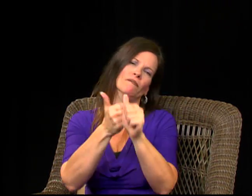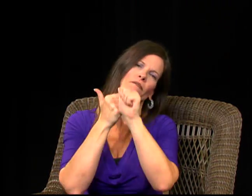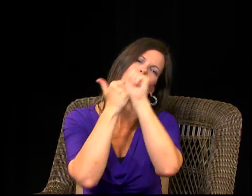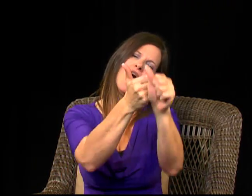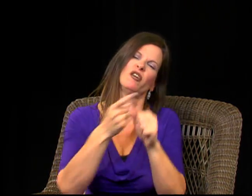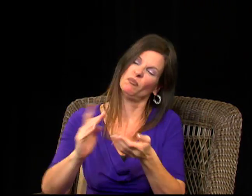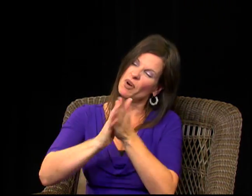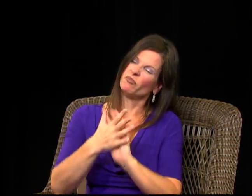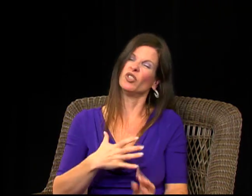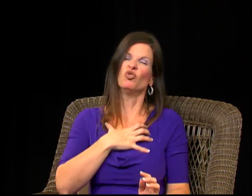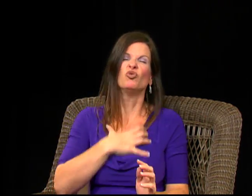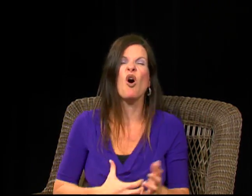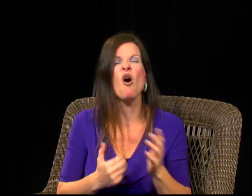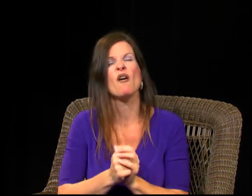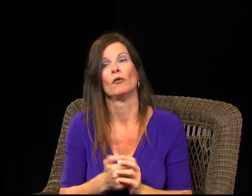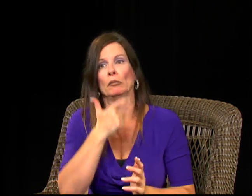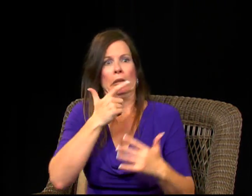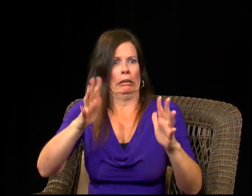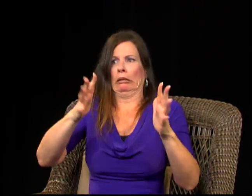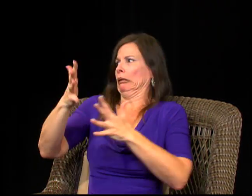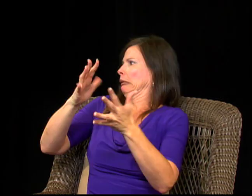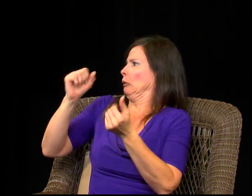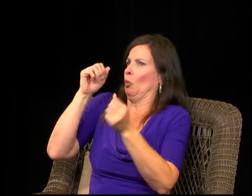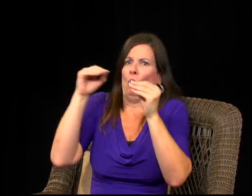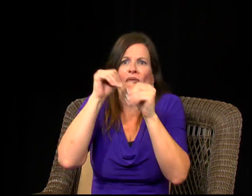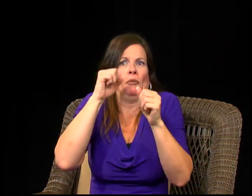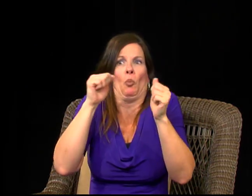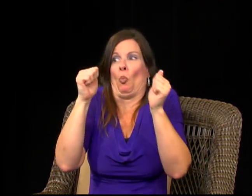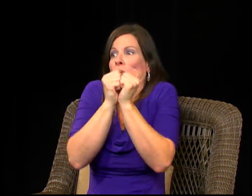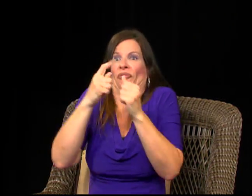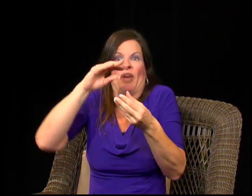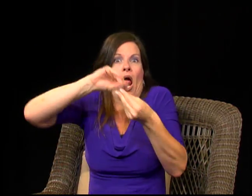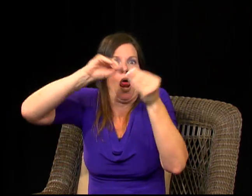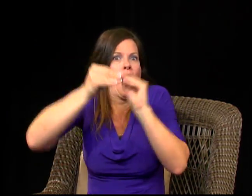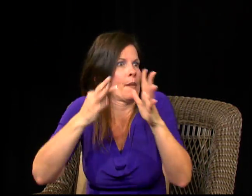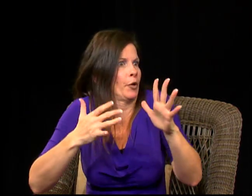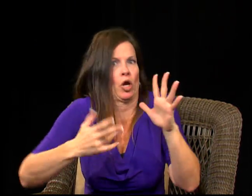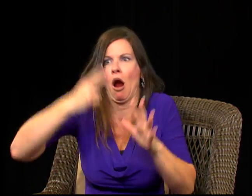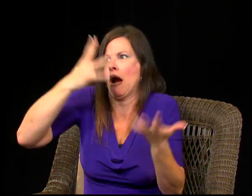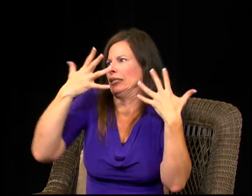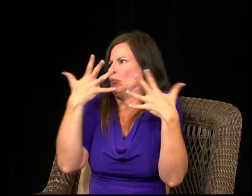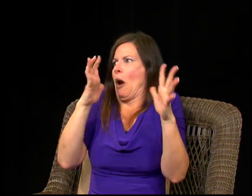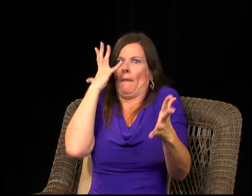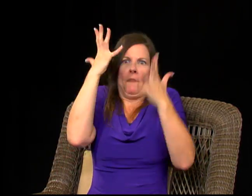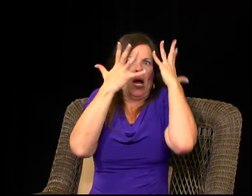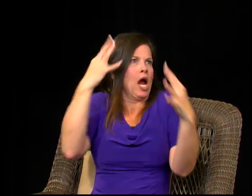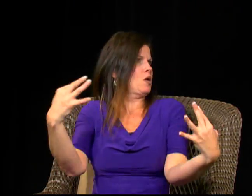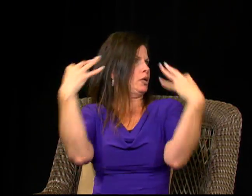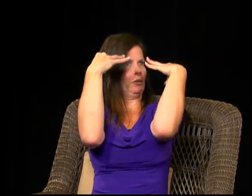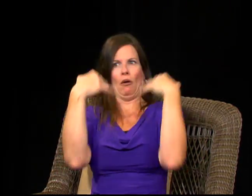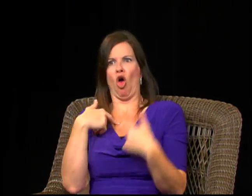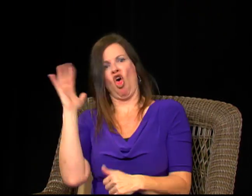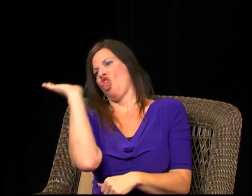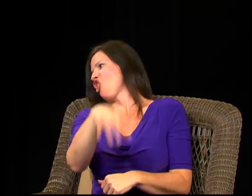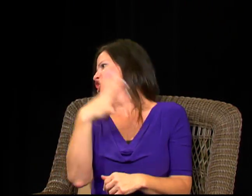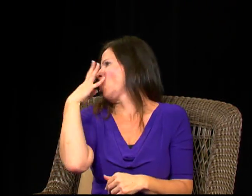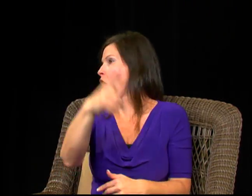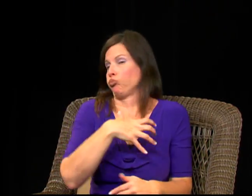strike, and he had gained 8,000 supporters and followers. And of course, that was bad news for India. Bad news